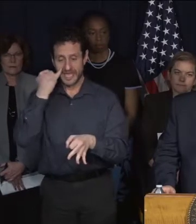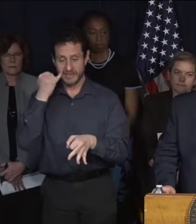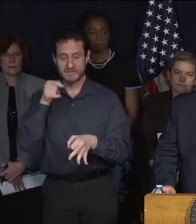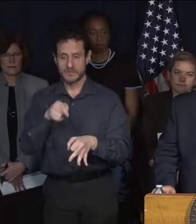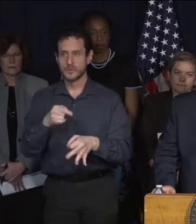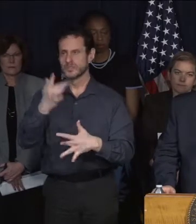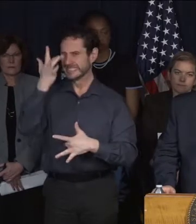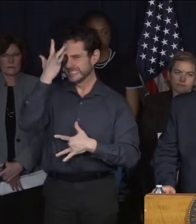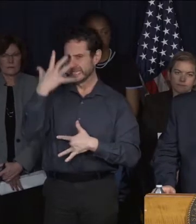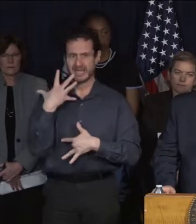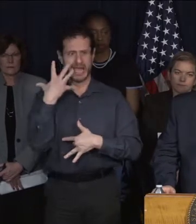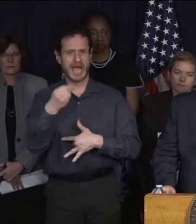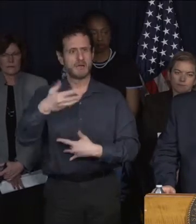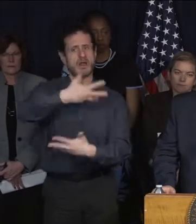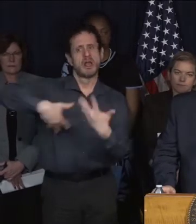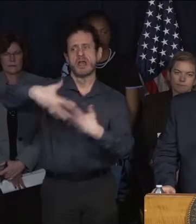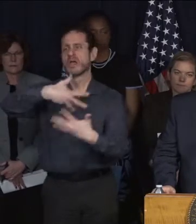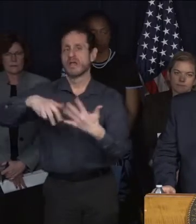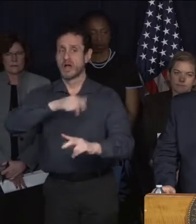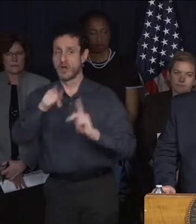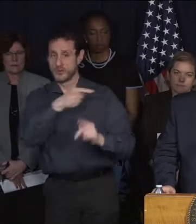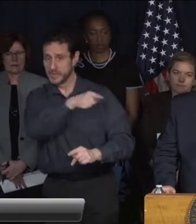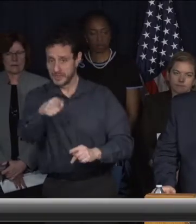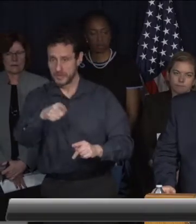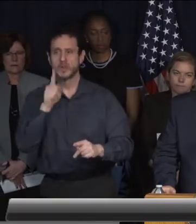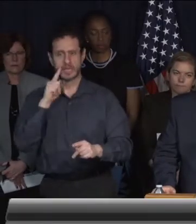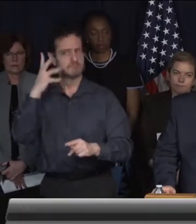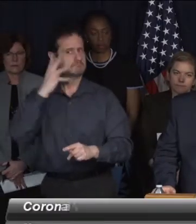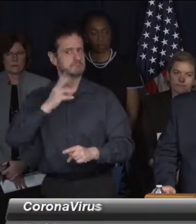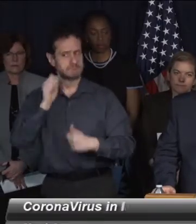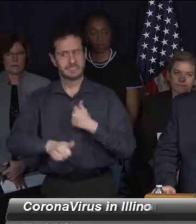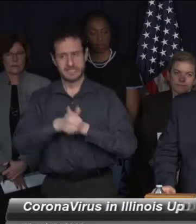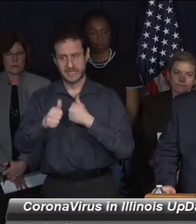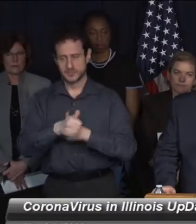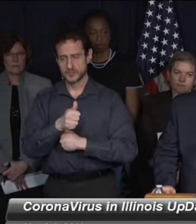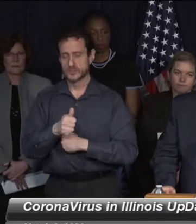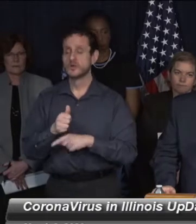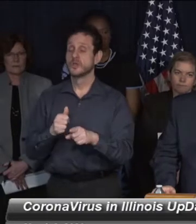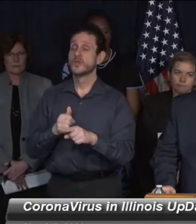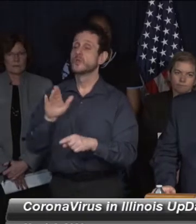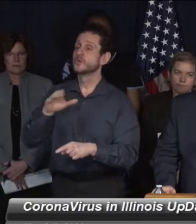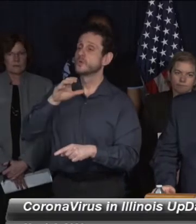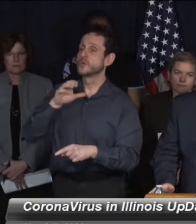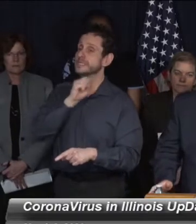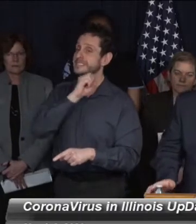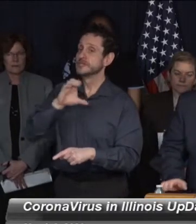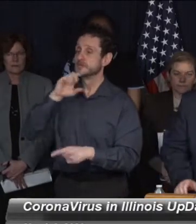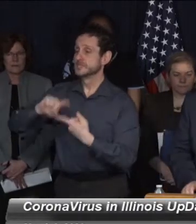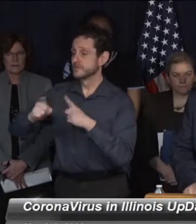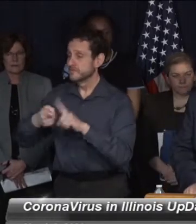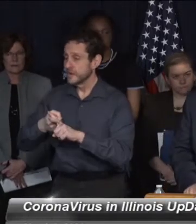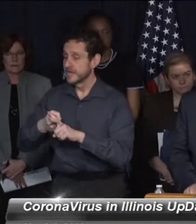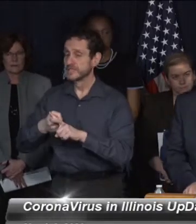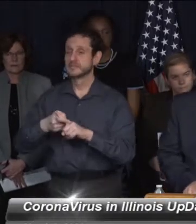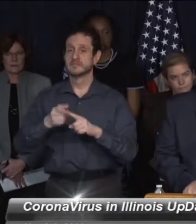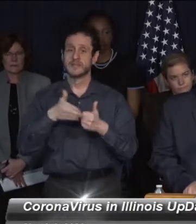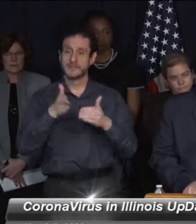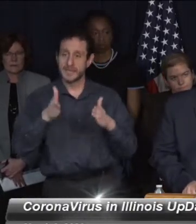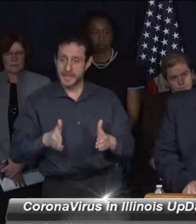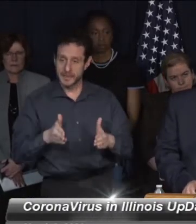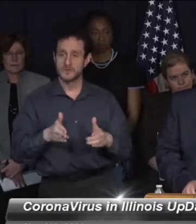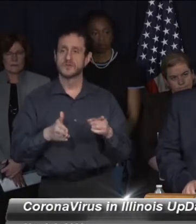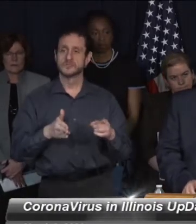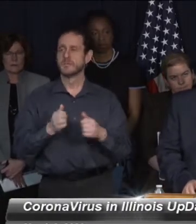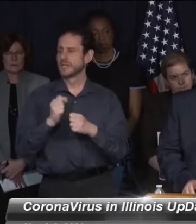others at risk. Call elderly relatives, friends, and neighbors. Make sure that they have the supplies that